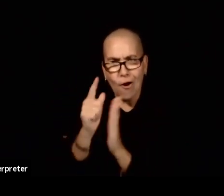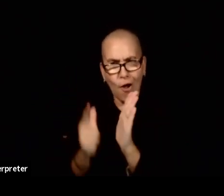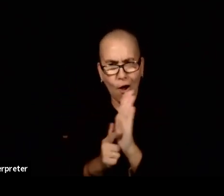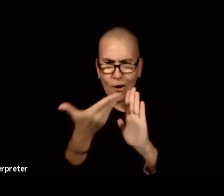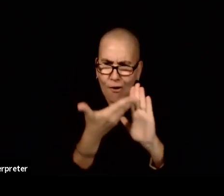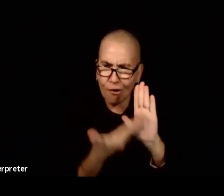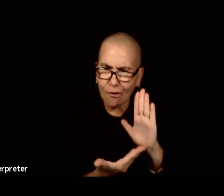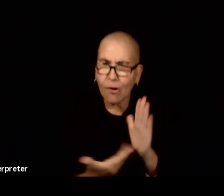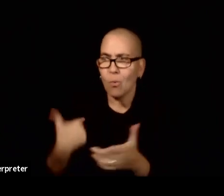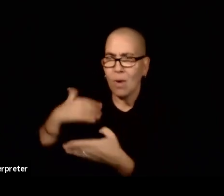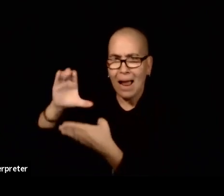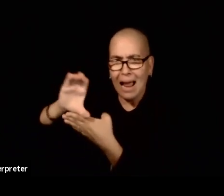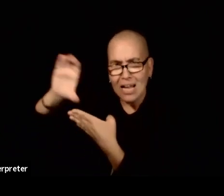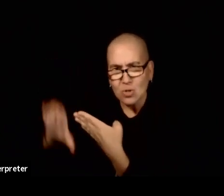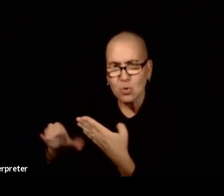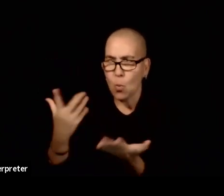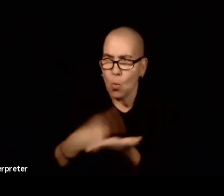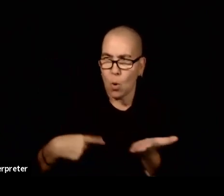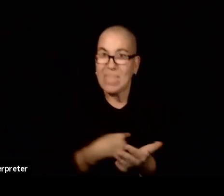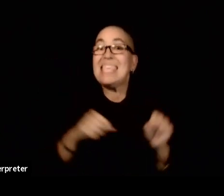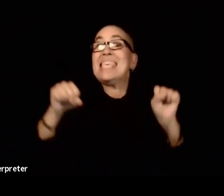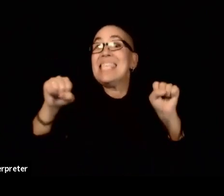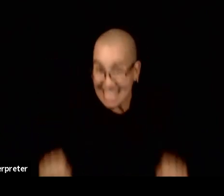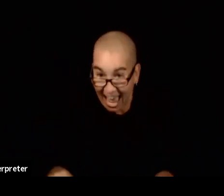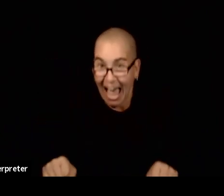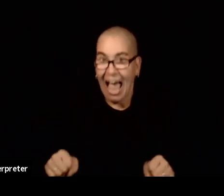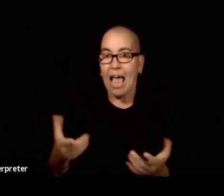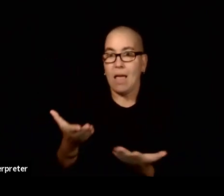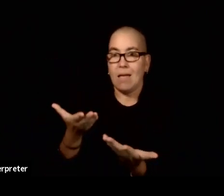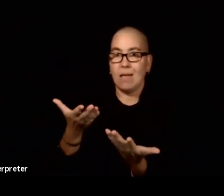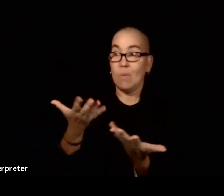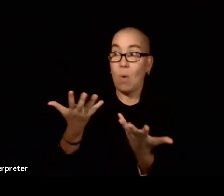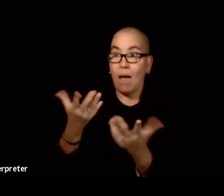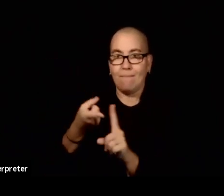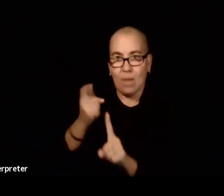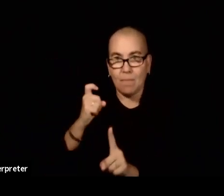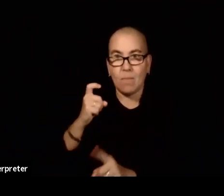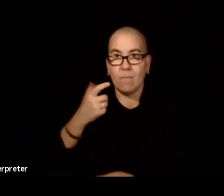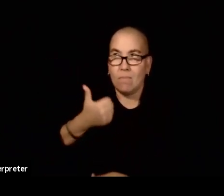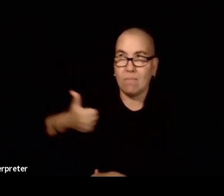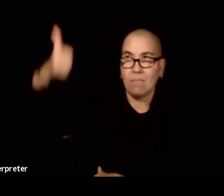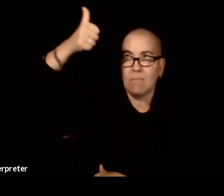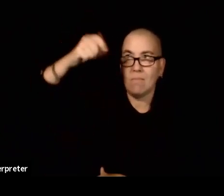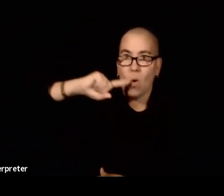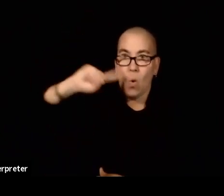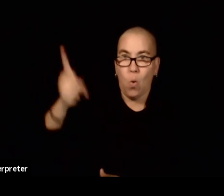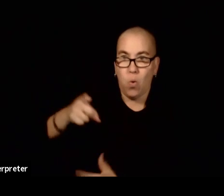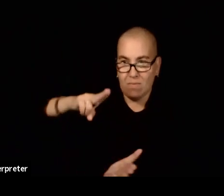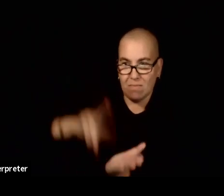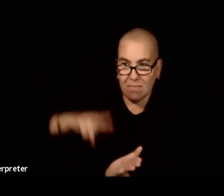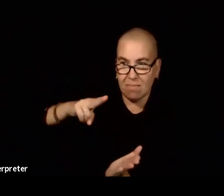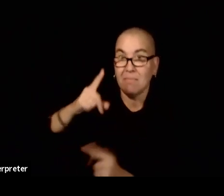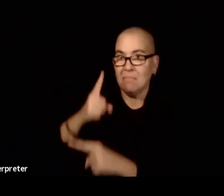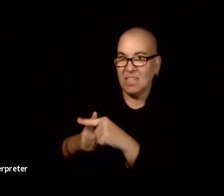the order itself and through the Attorney General's office's ability to bring other action. But certainly we continue